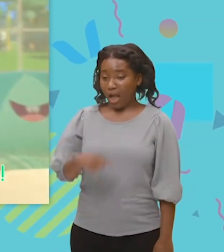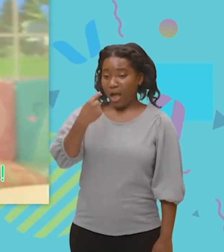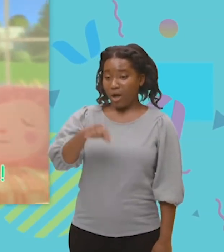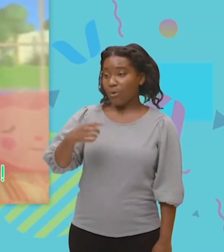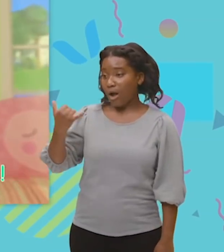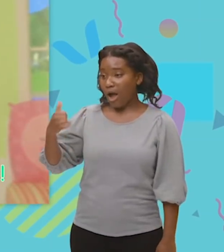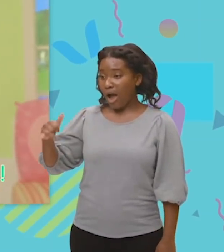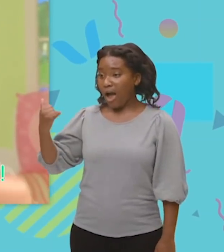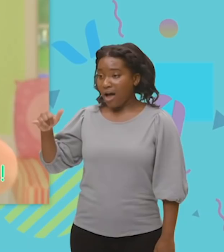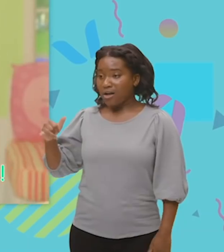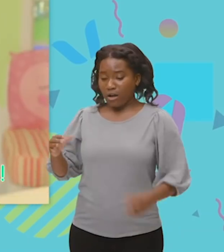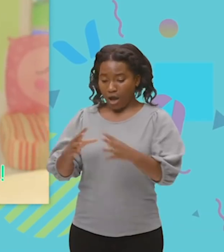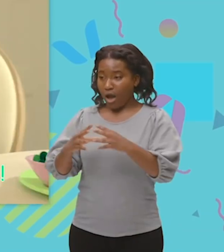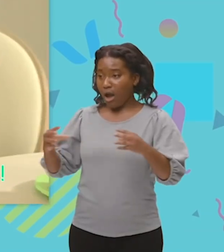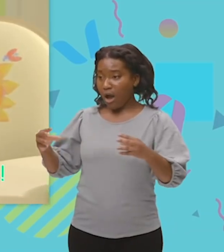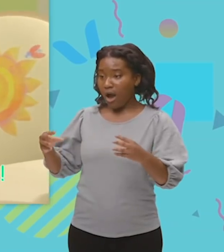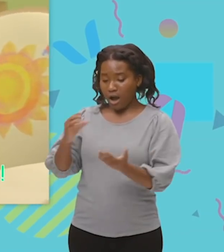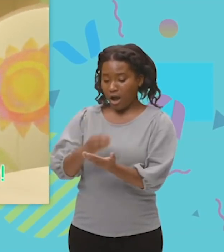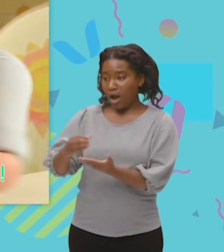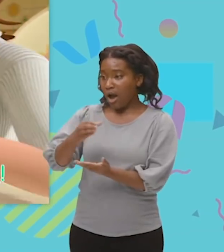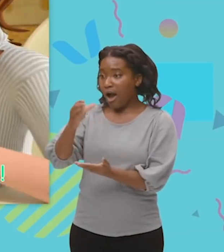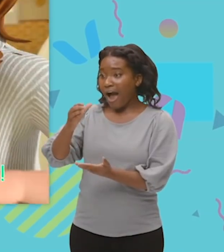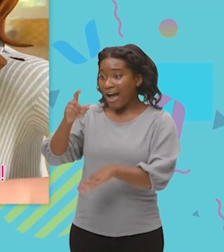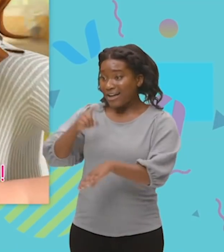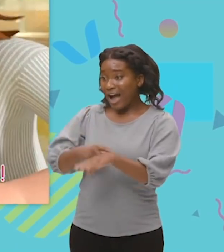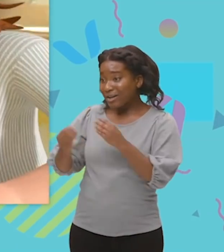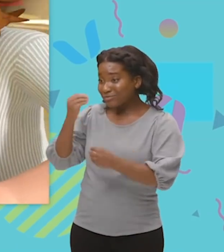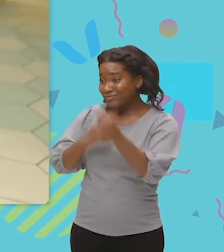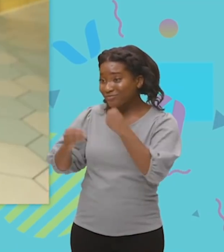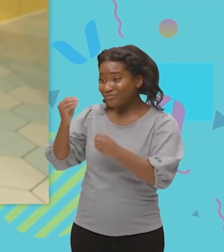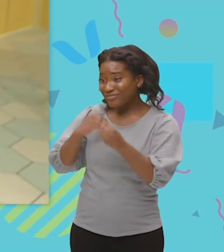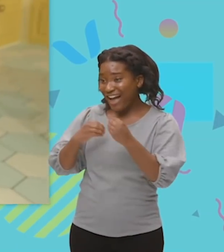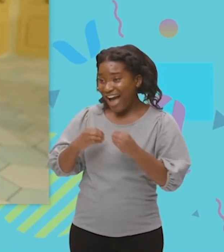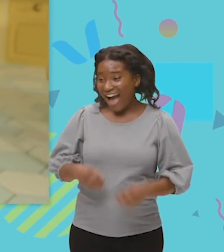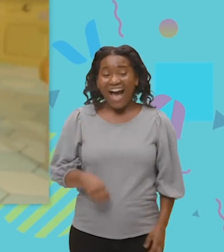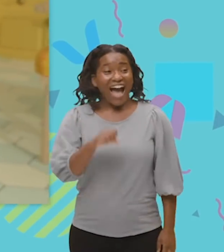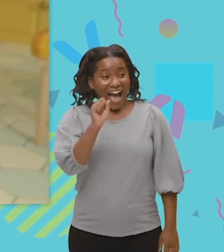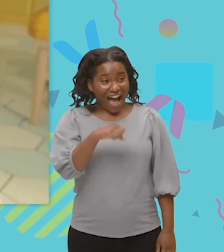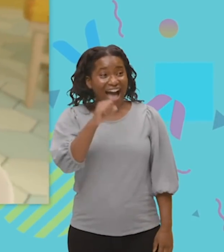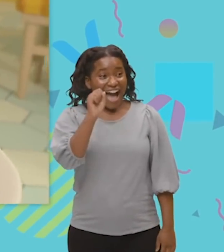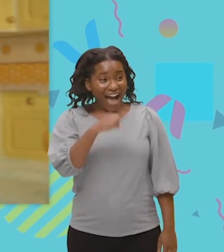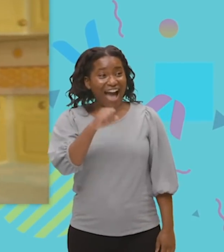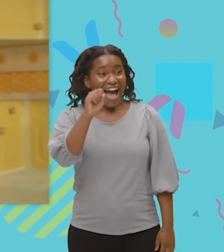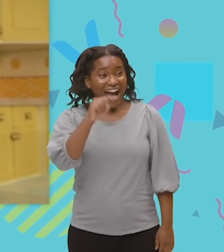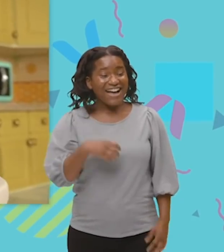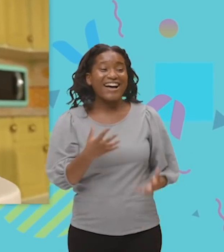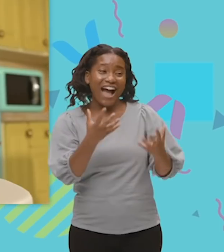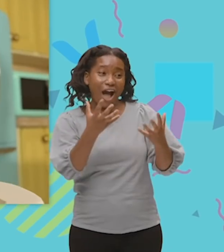Squash, squash, it's time to eat your squash. Yes, yes, yes, I want to eat